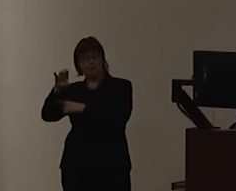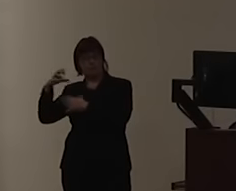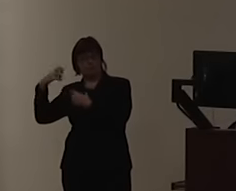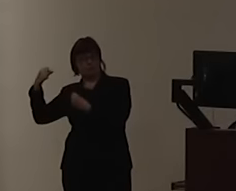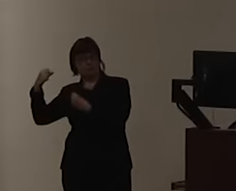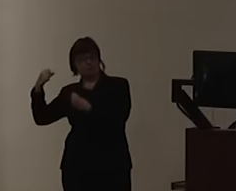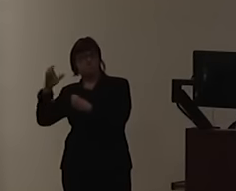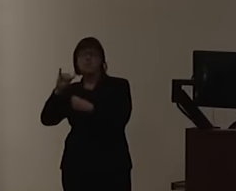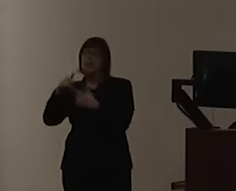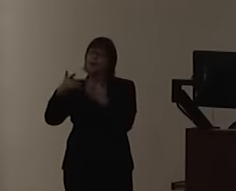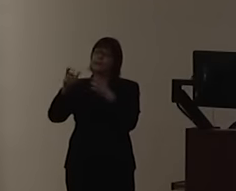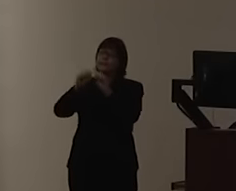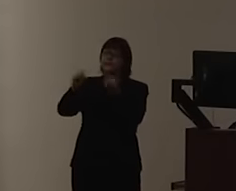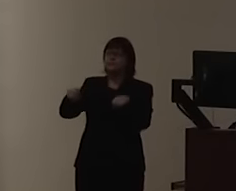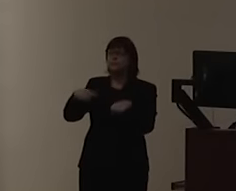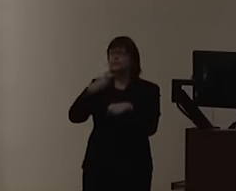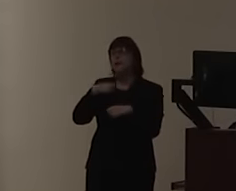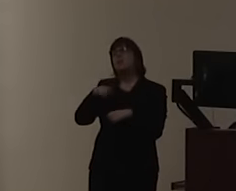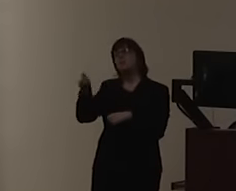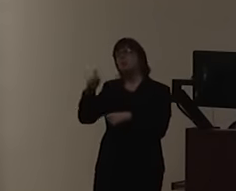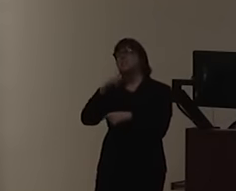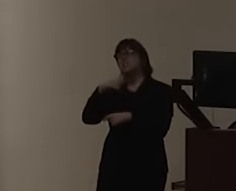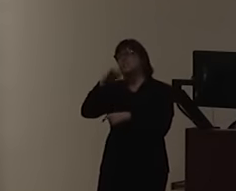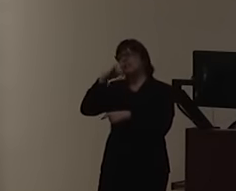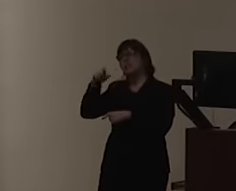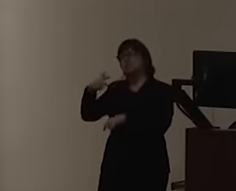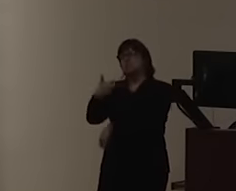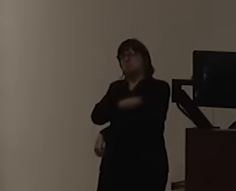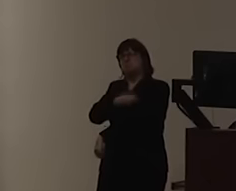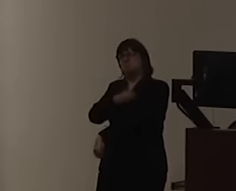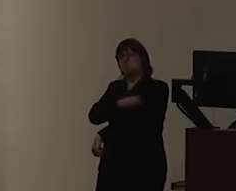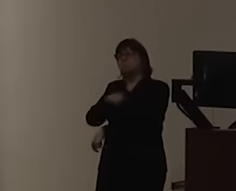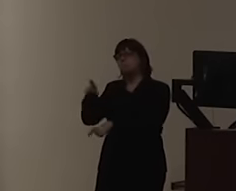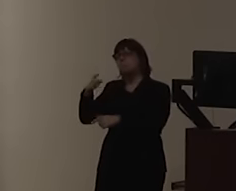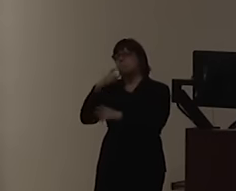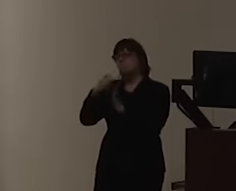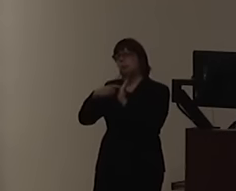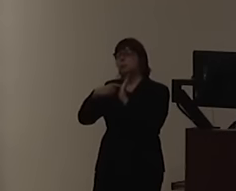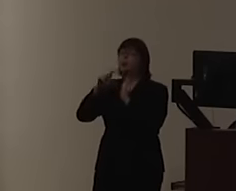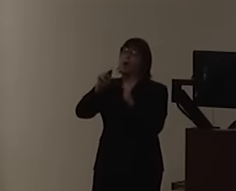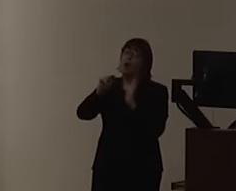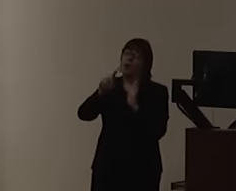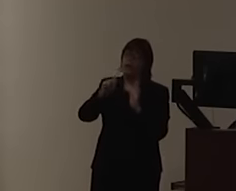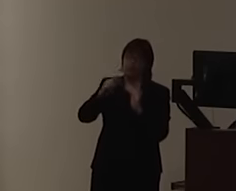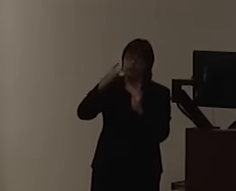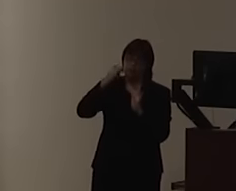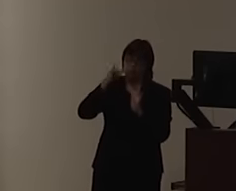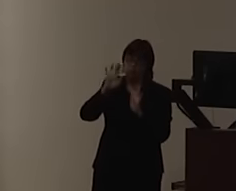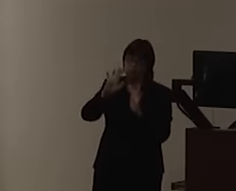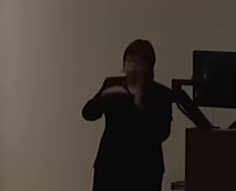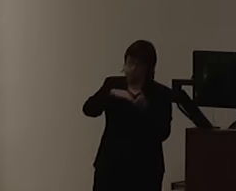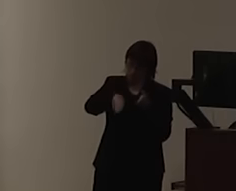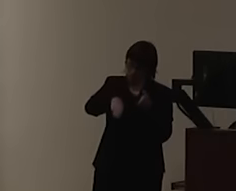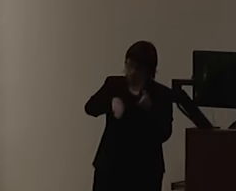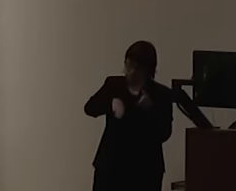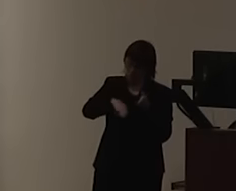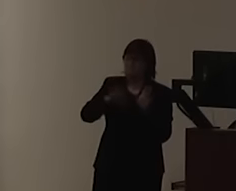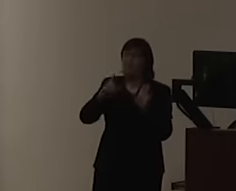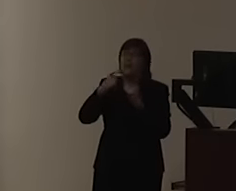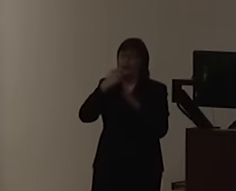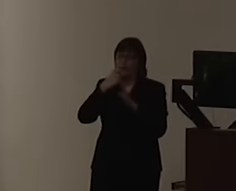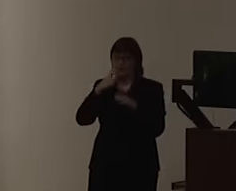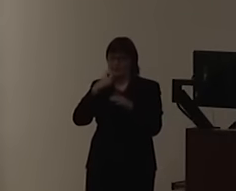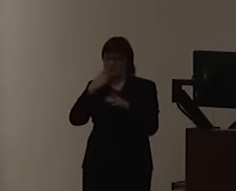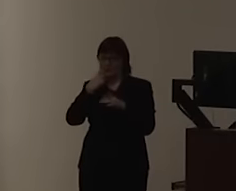know, you really ought to vaccinate your kids. In fact, it says you must, unless you're from California. I just said that